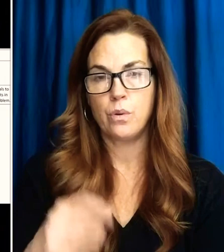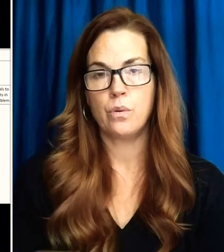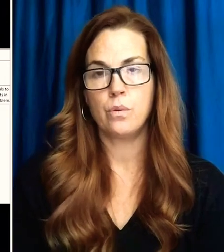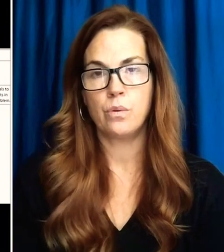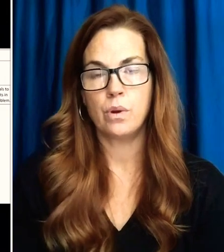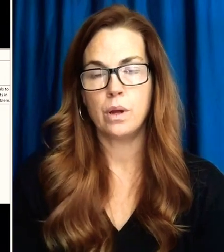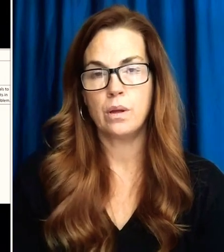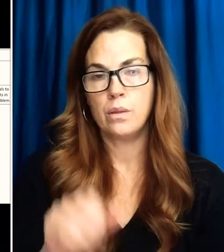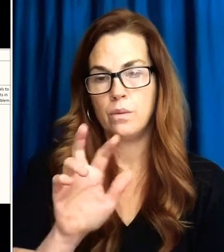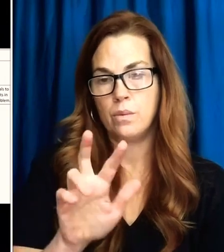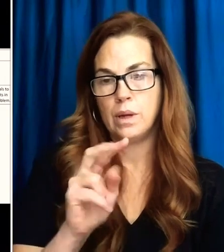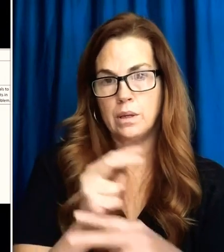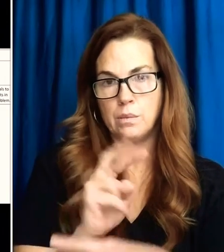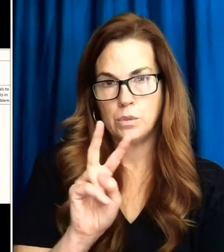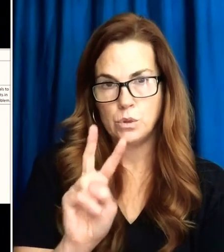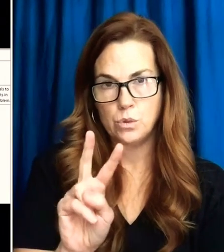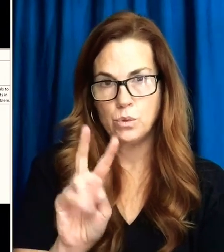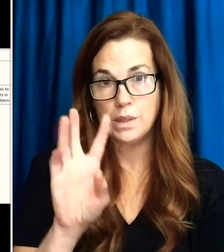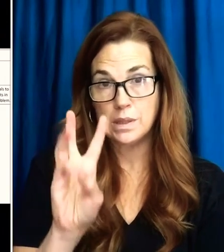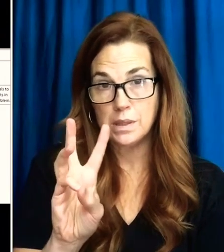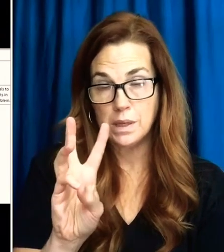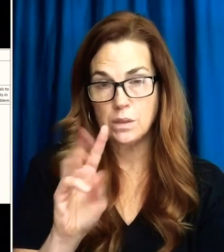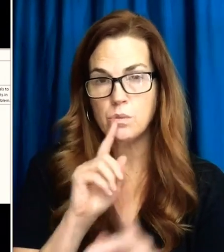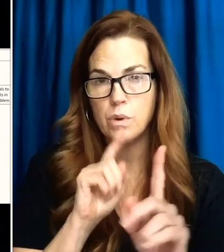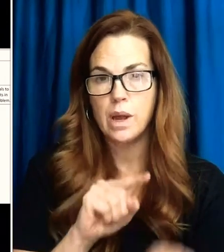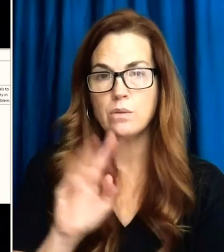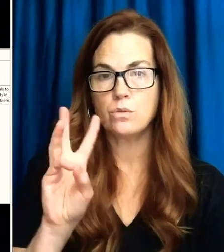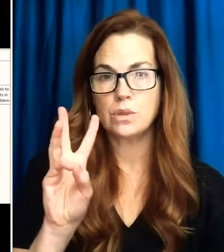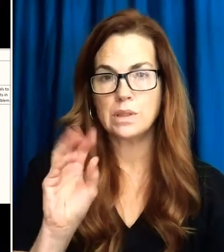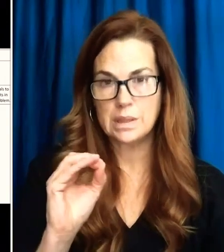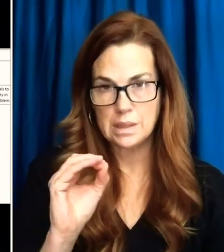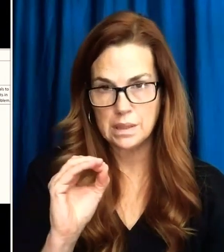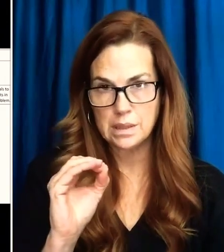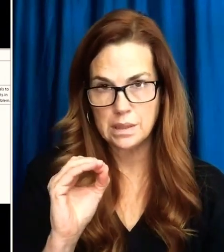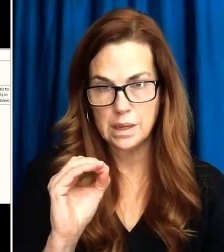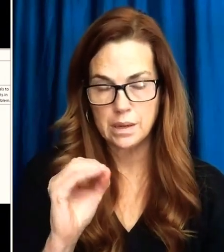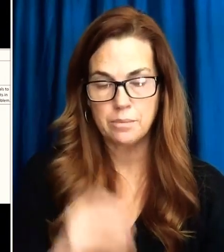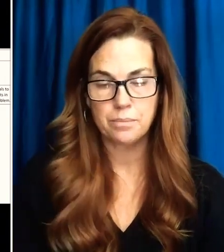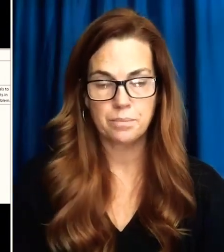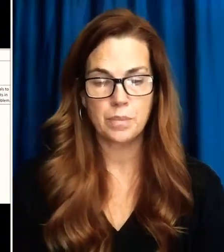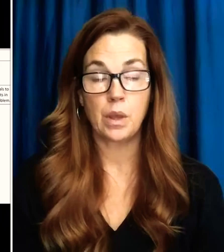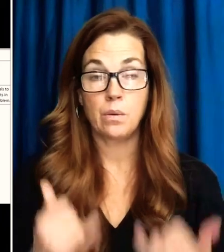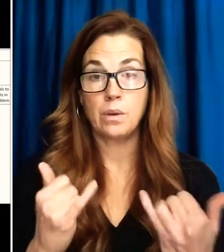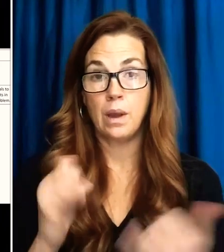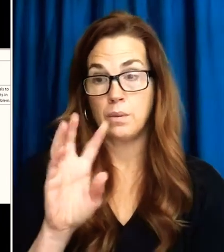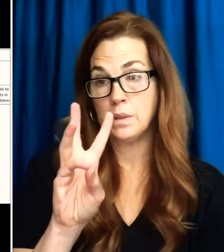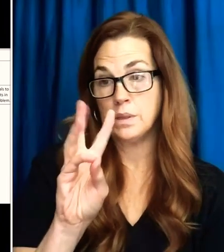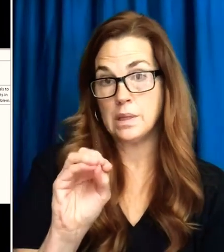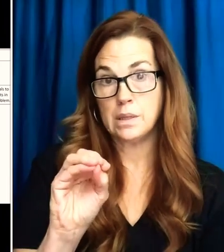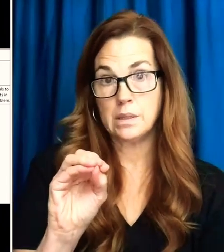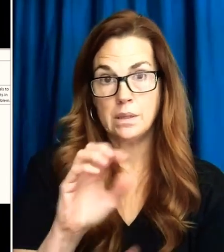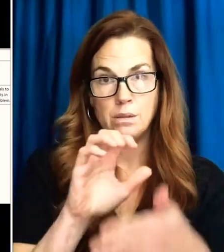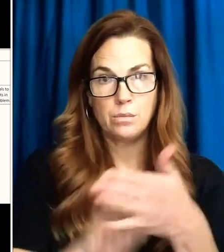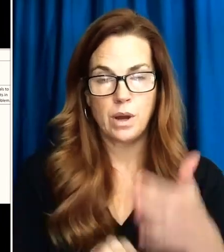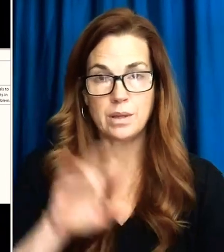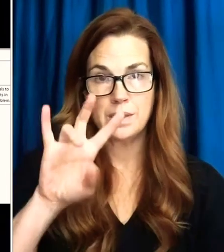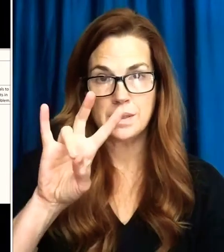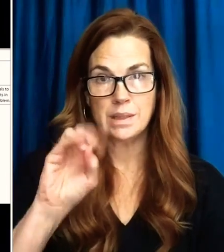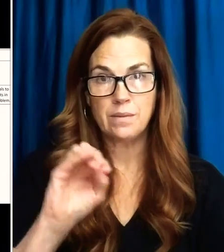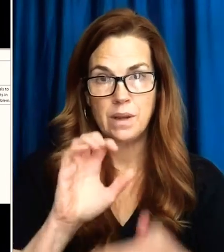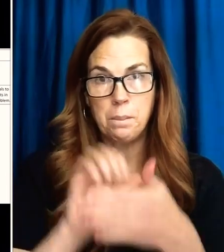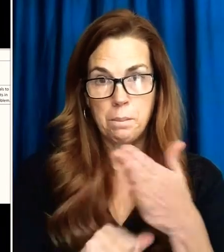So that would give me 60. Then I subtract. 70 minus 60 is